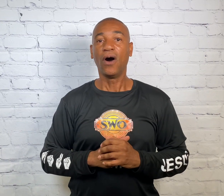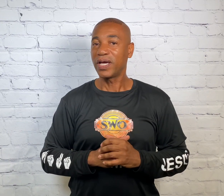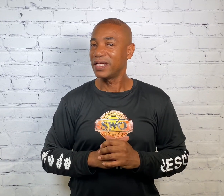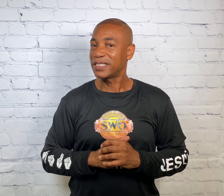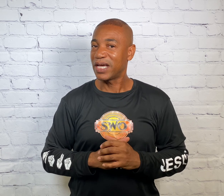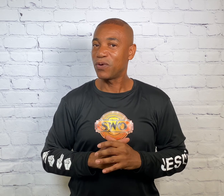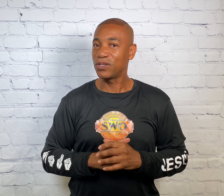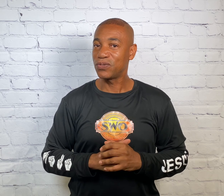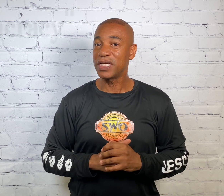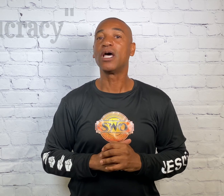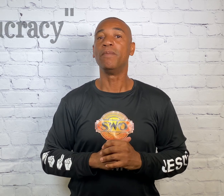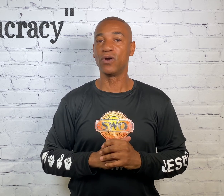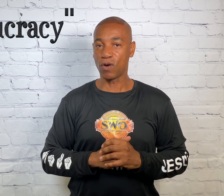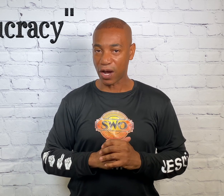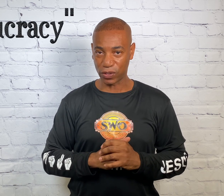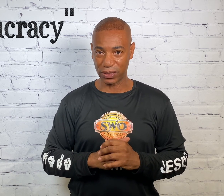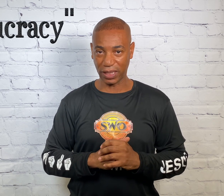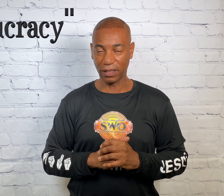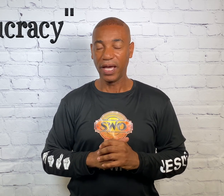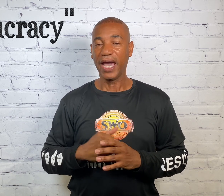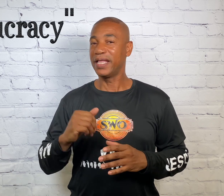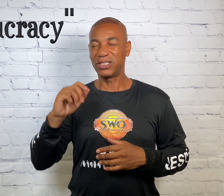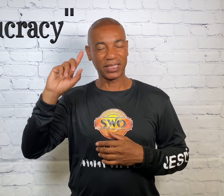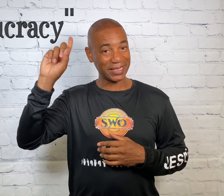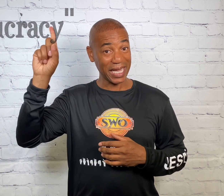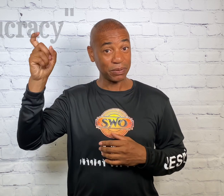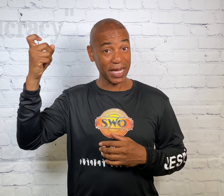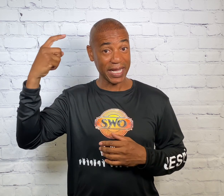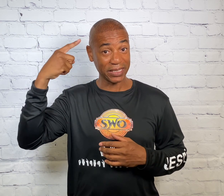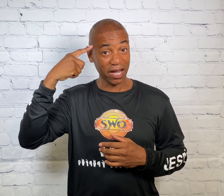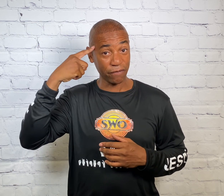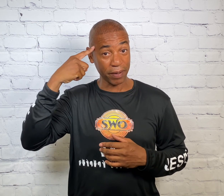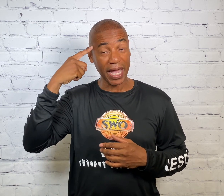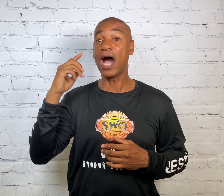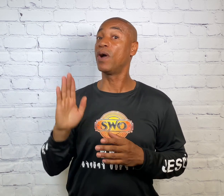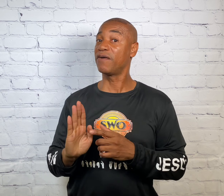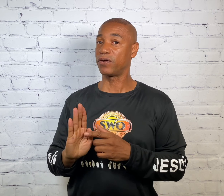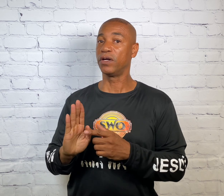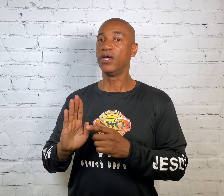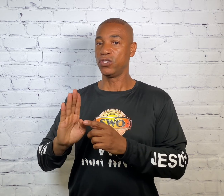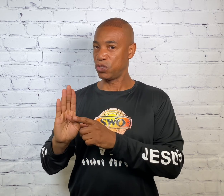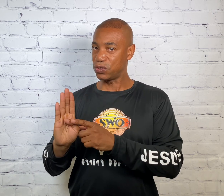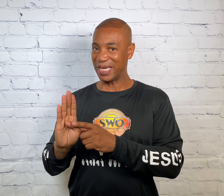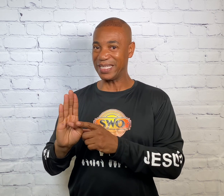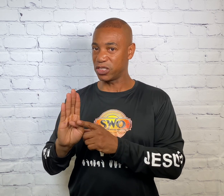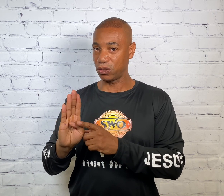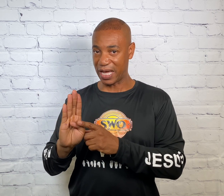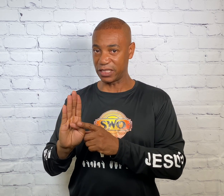Okay, the next sign we're going to do is bureaucracy. It is the same sign as government, however, you use an initialized